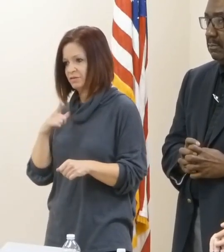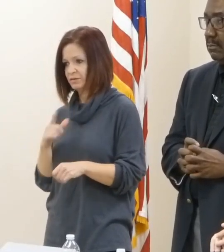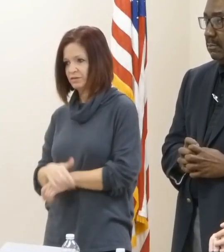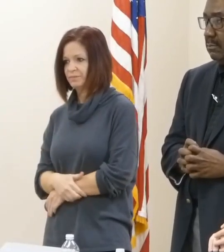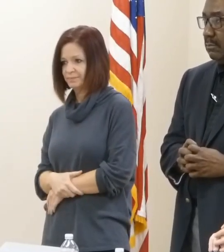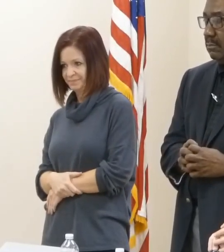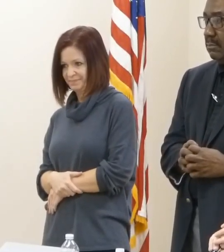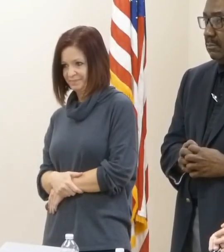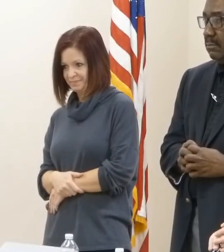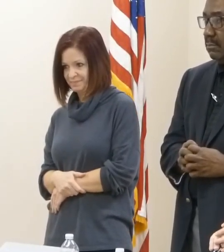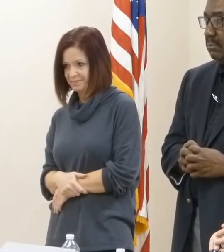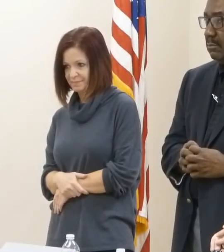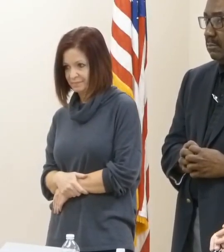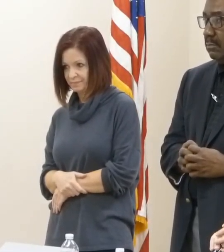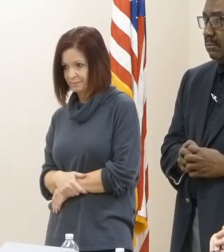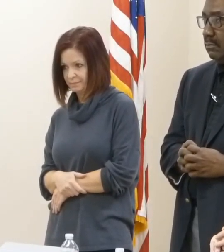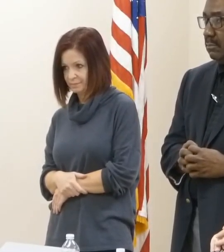make